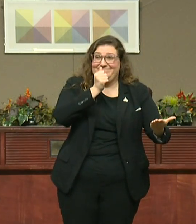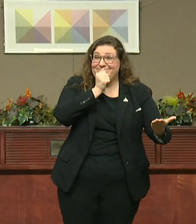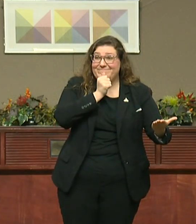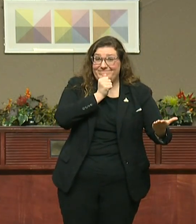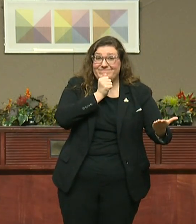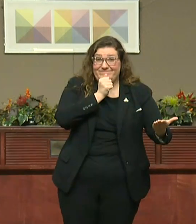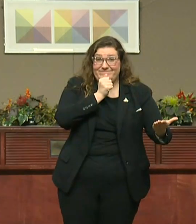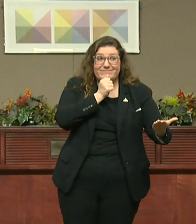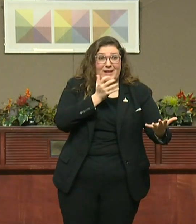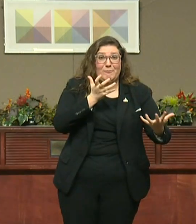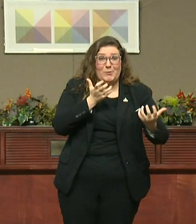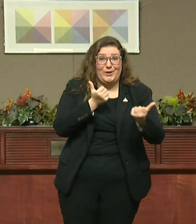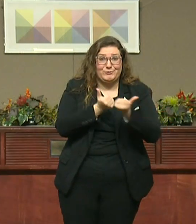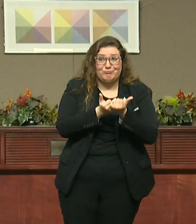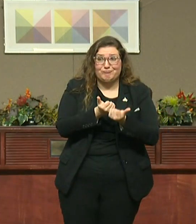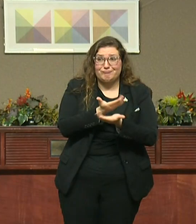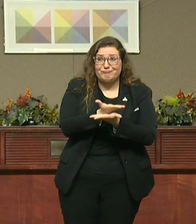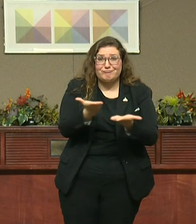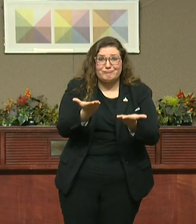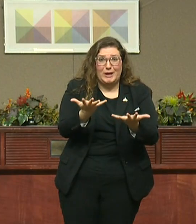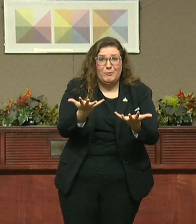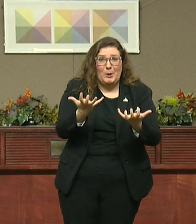We open up our